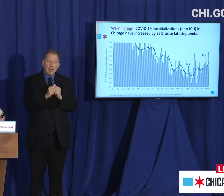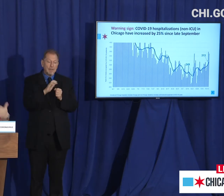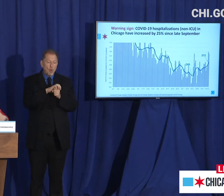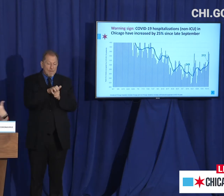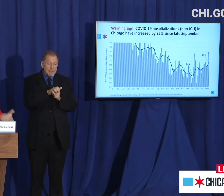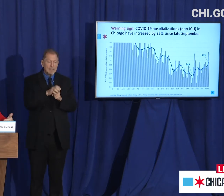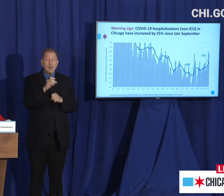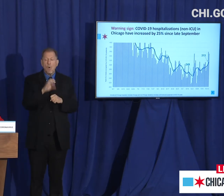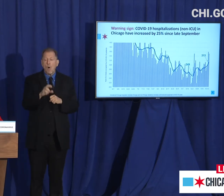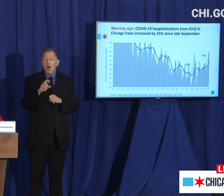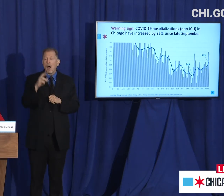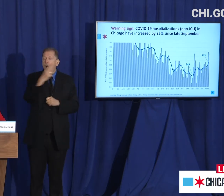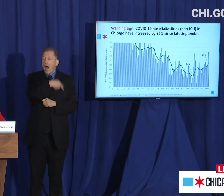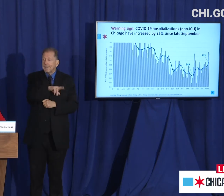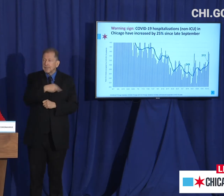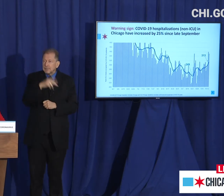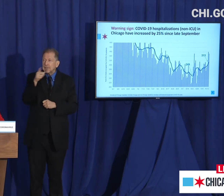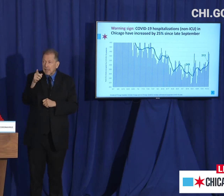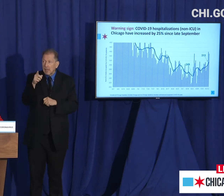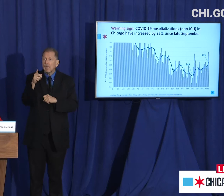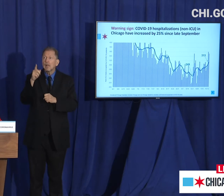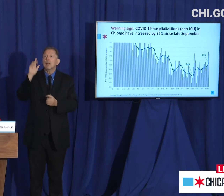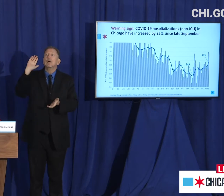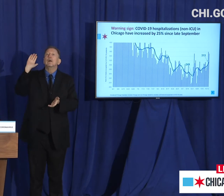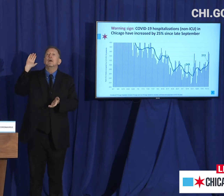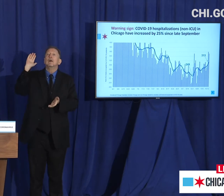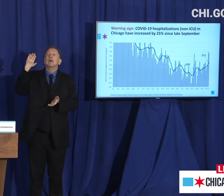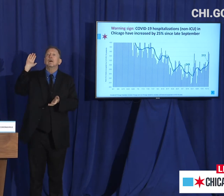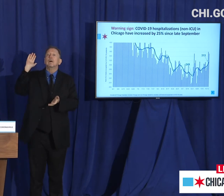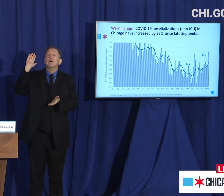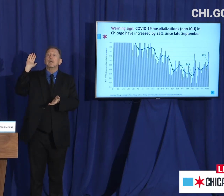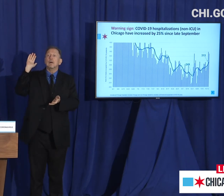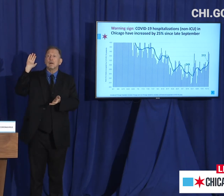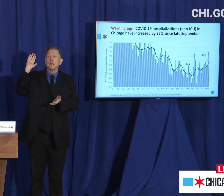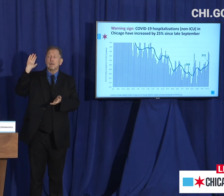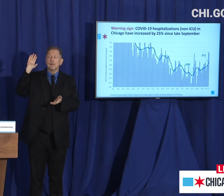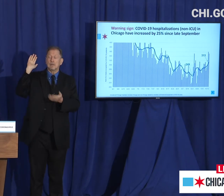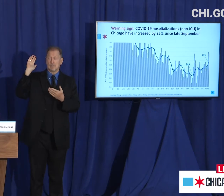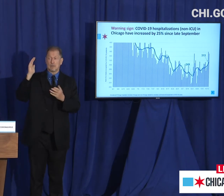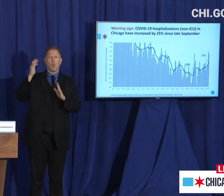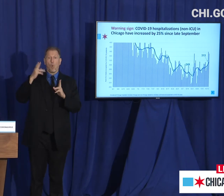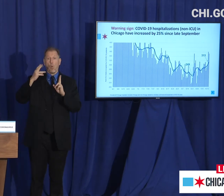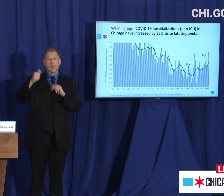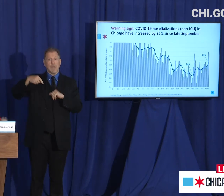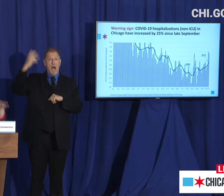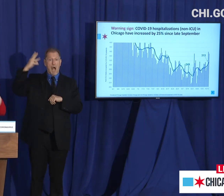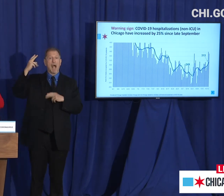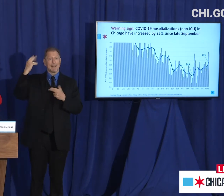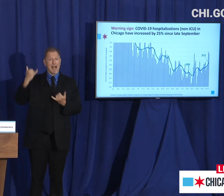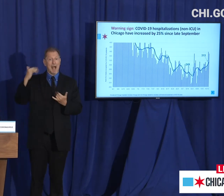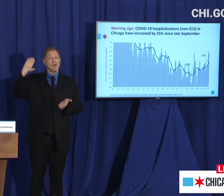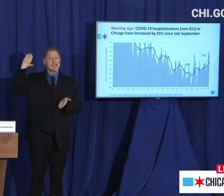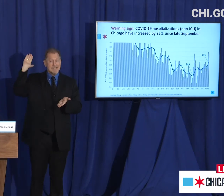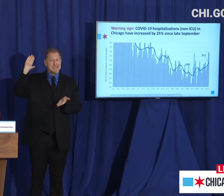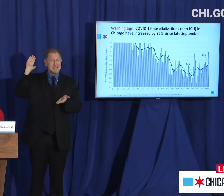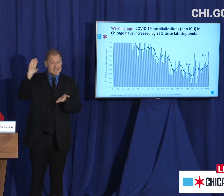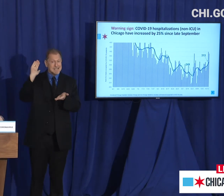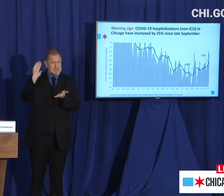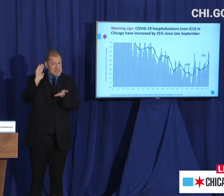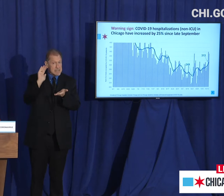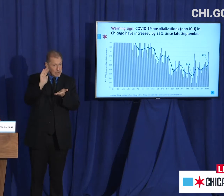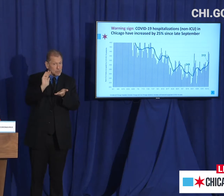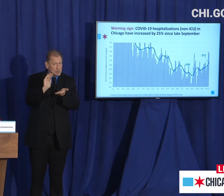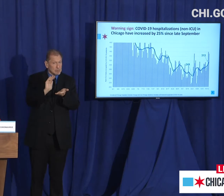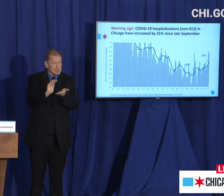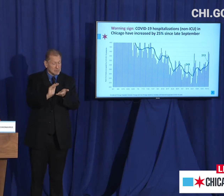admitted and who the presumption is they may have COVID and we're waiting on a test result across all Chicago hospitals. We've seen that fall from a